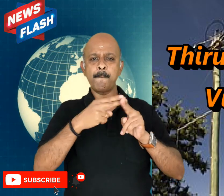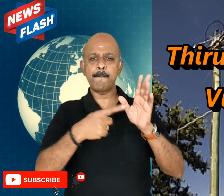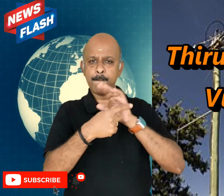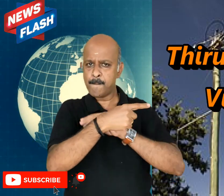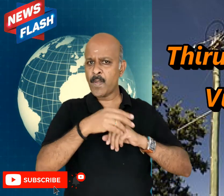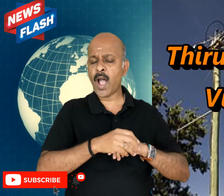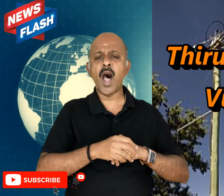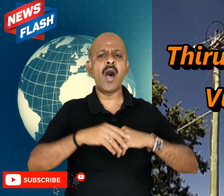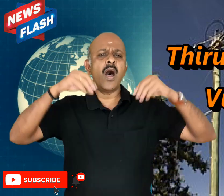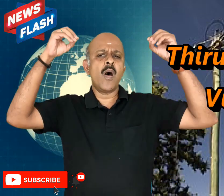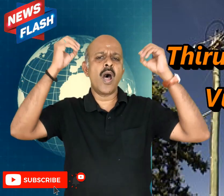was